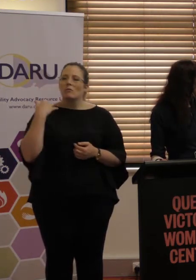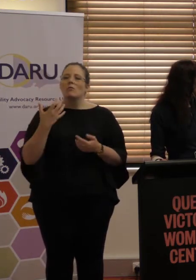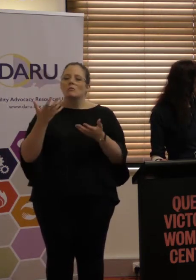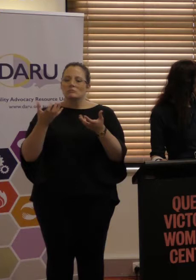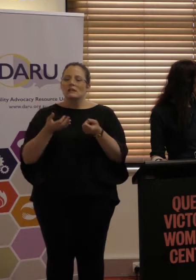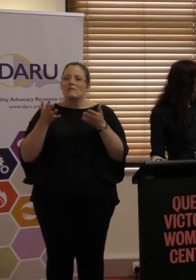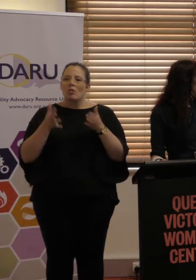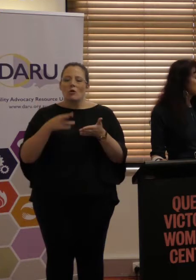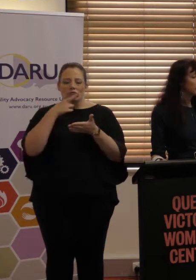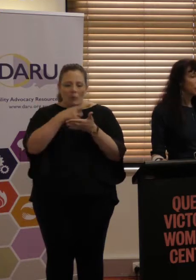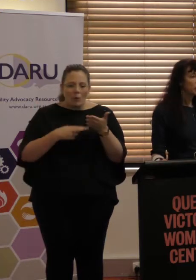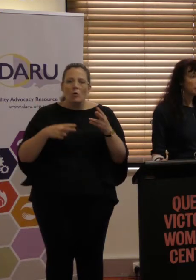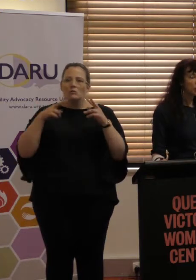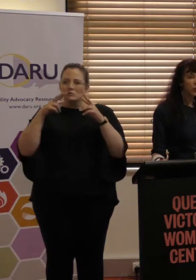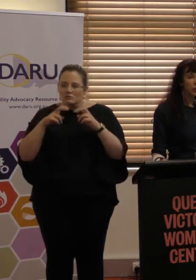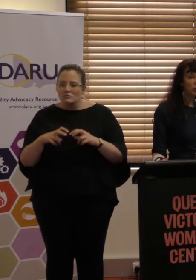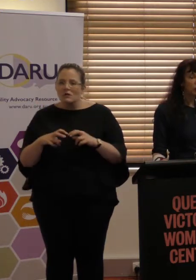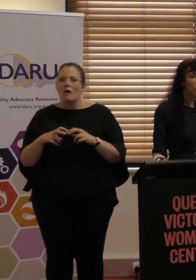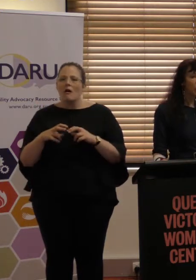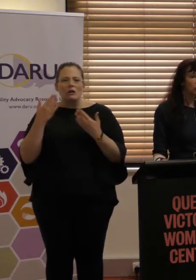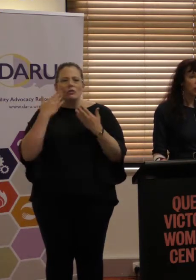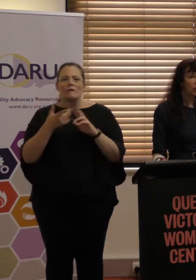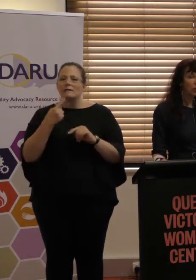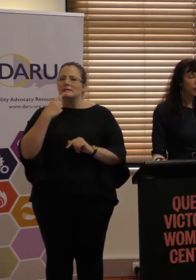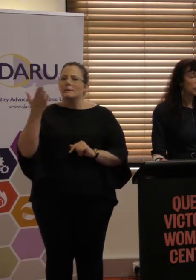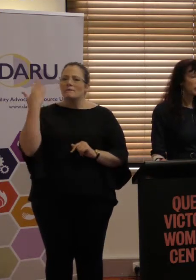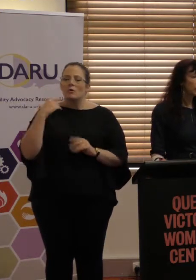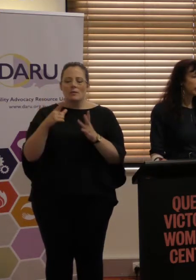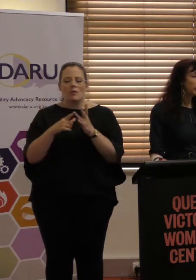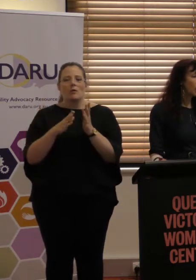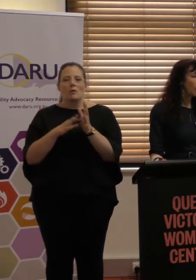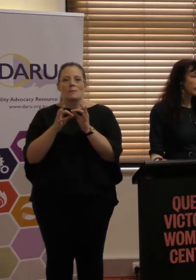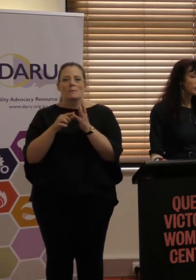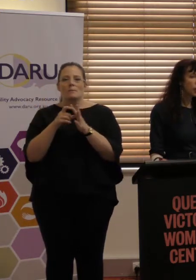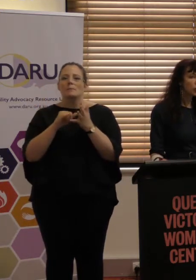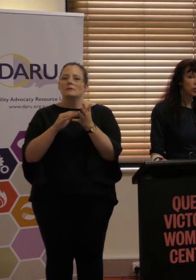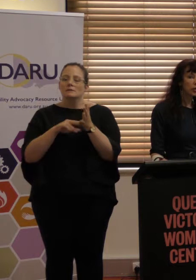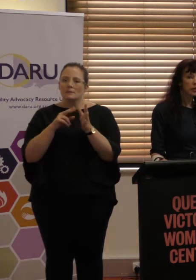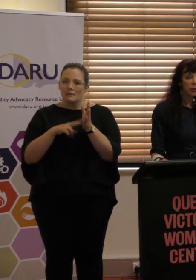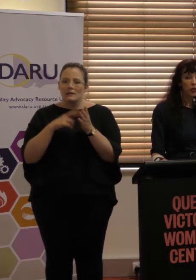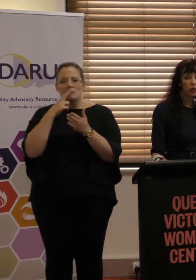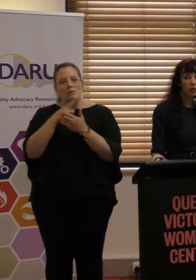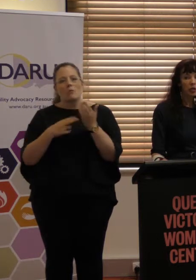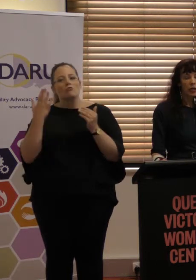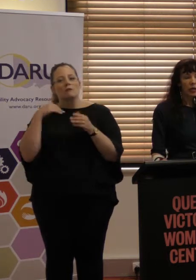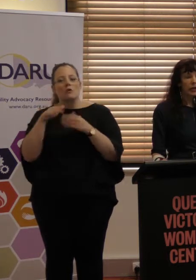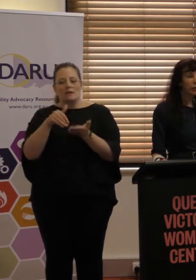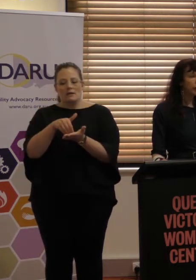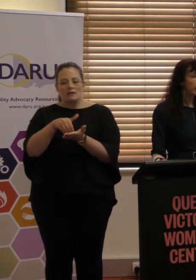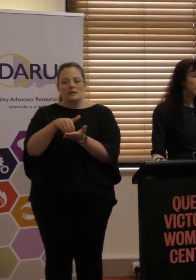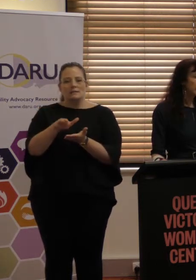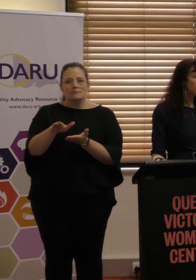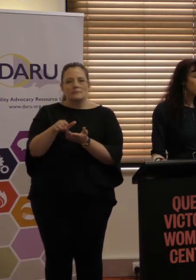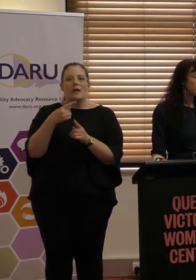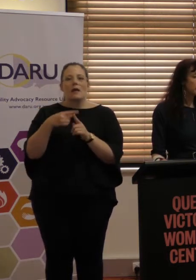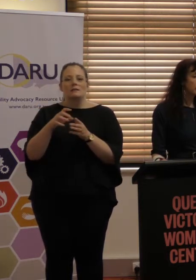don't know if it was in my list, but the Ombudsman also did a report approximately 1 year ago on expulsion and suspension. And there were